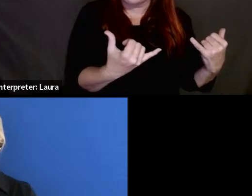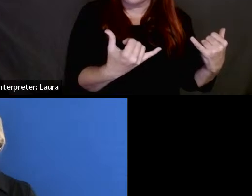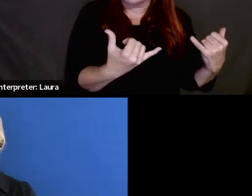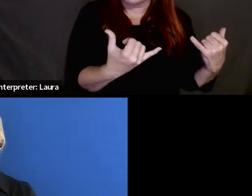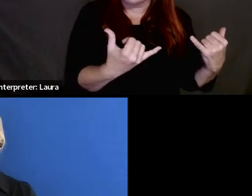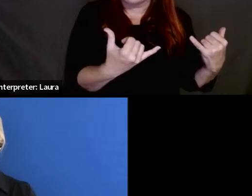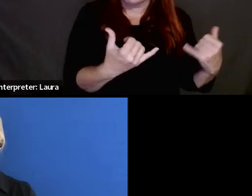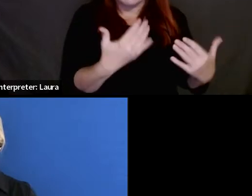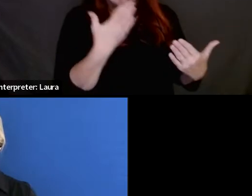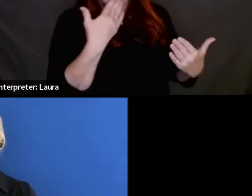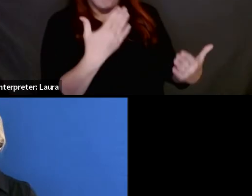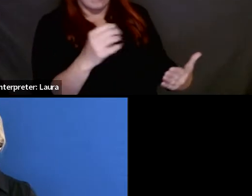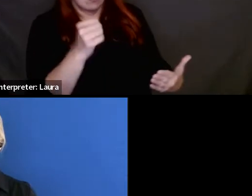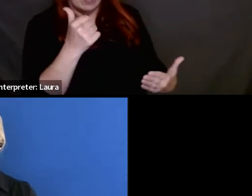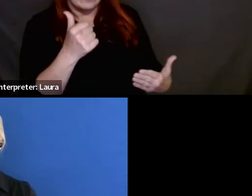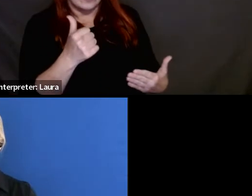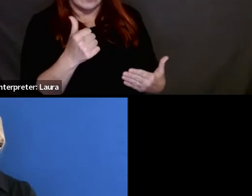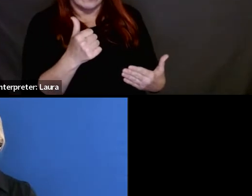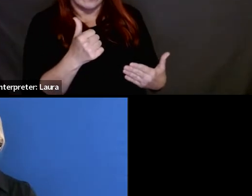Mahalo, Auntie.